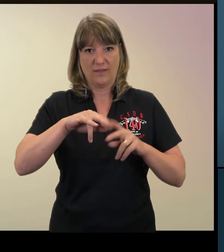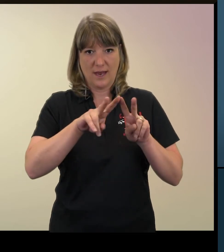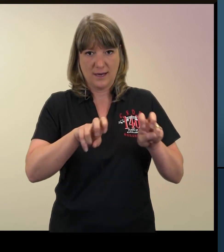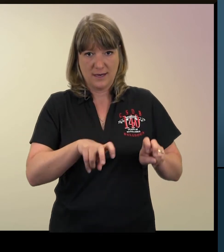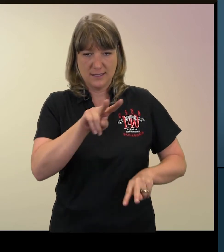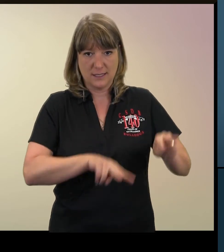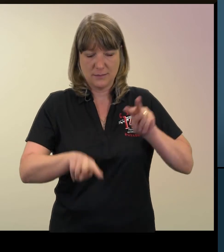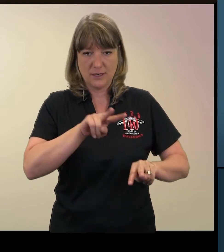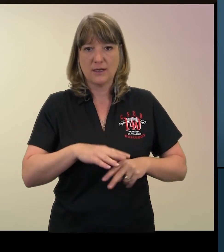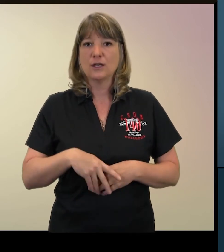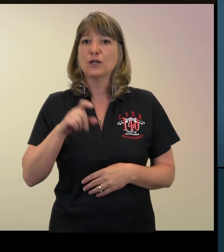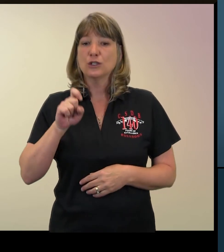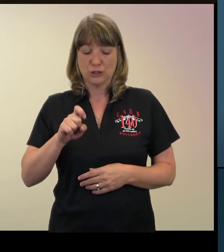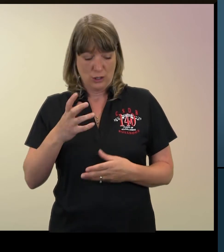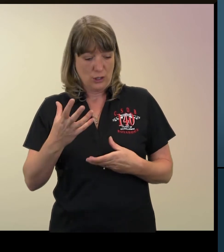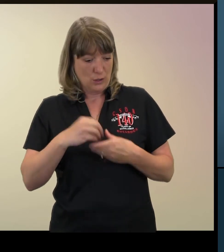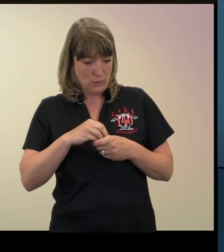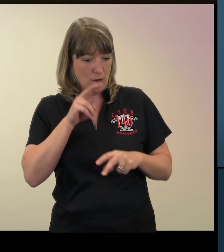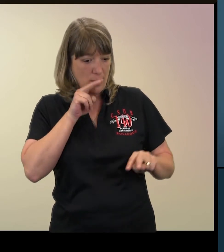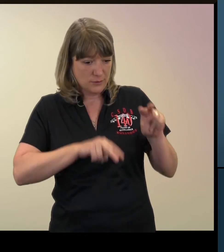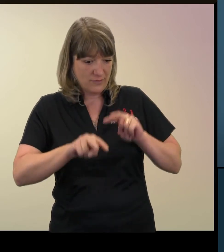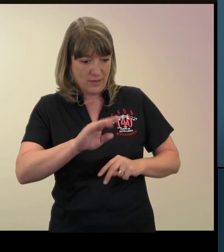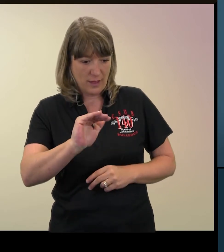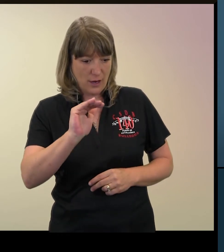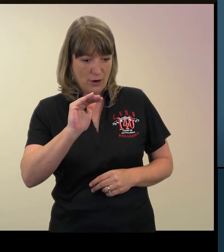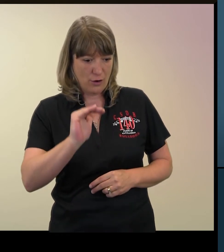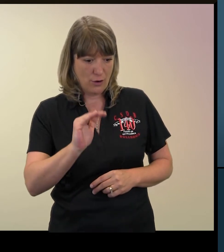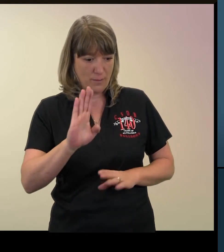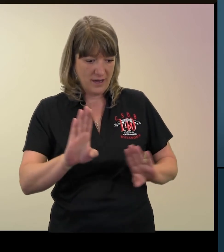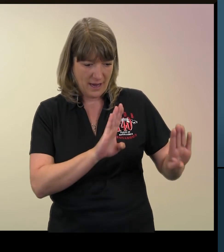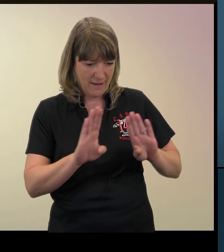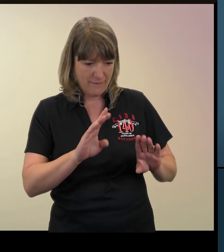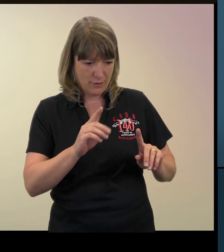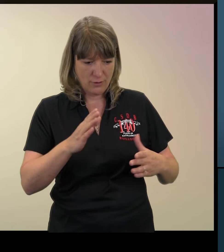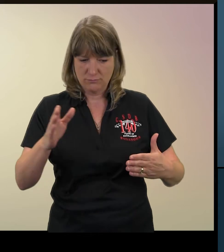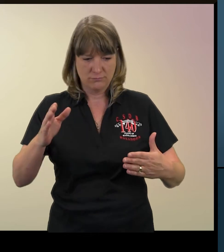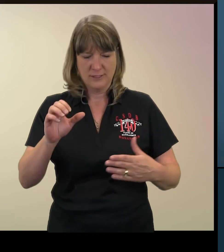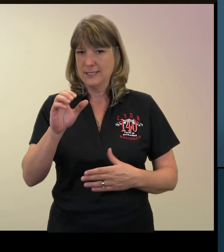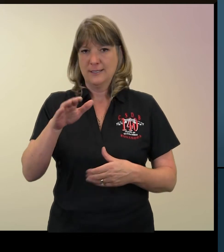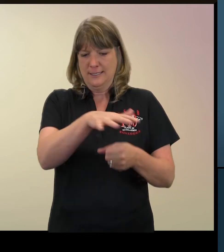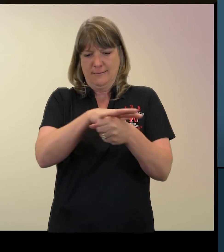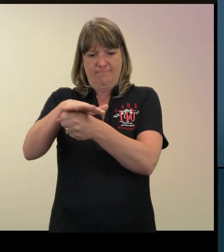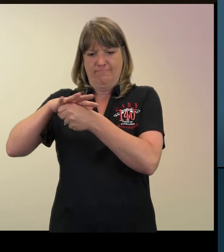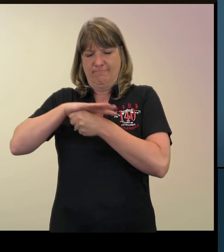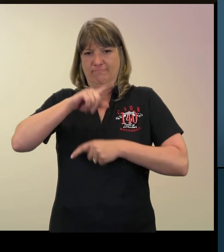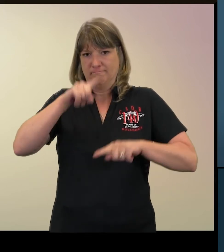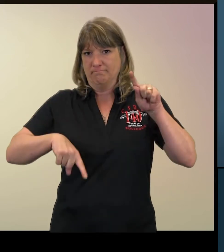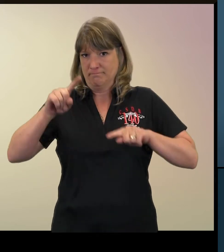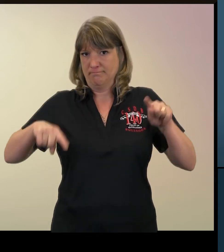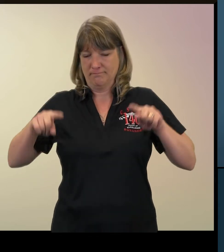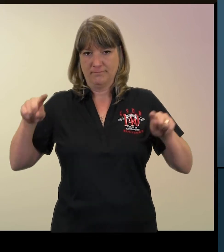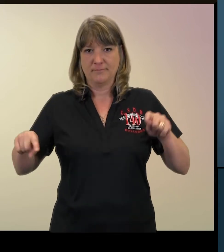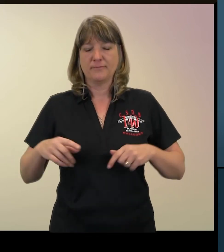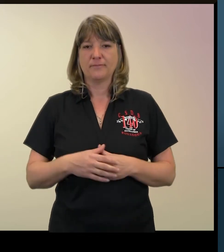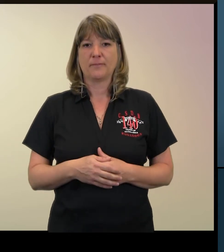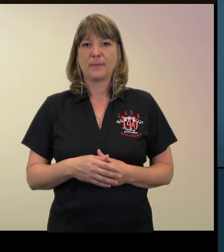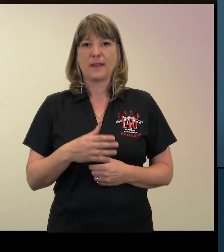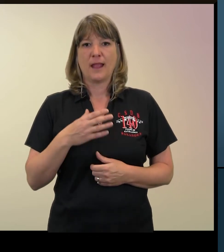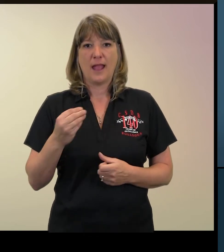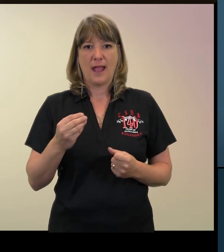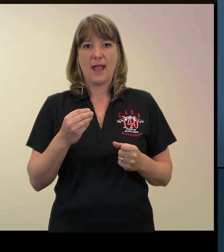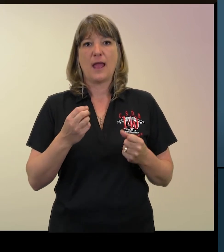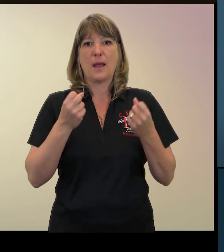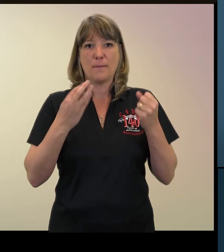assessment. It should include observations of the child's behavior across different settings.